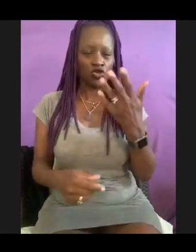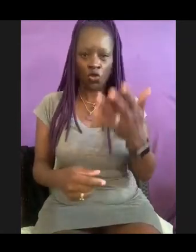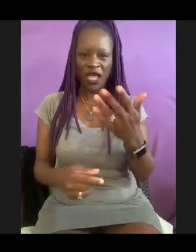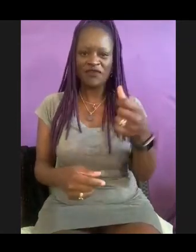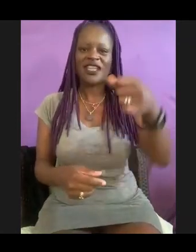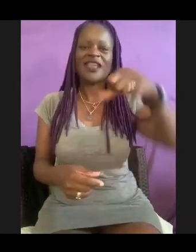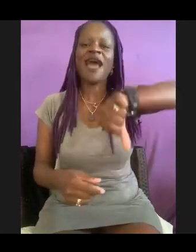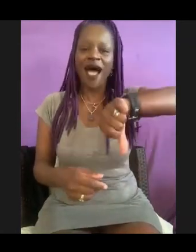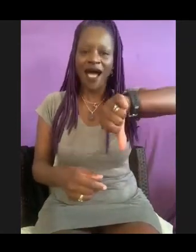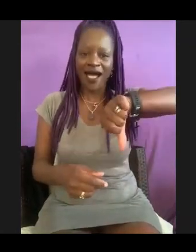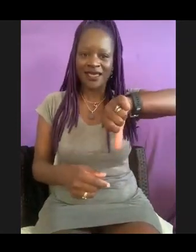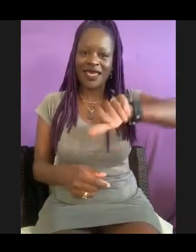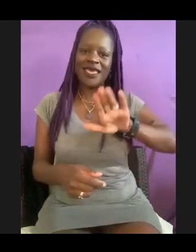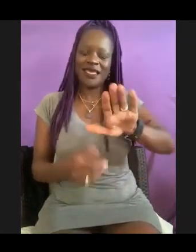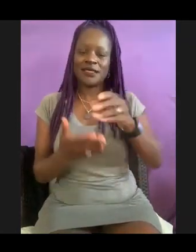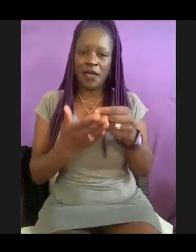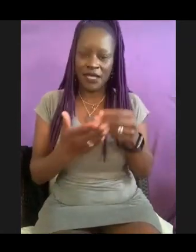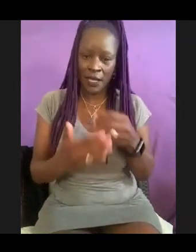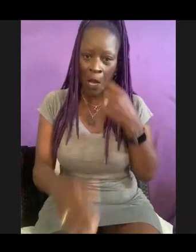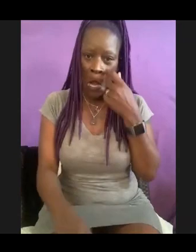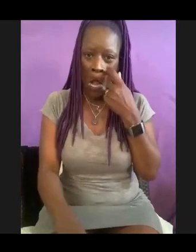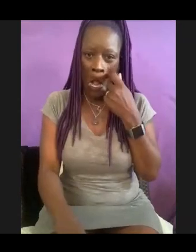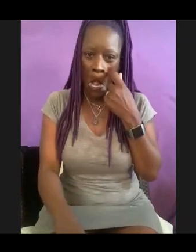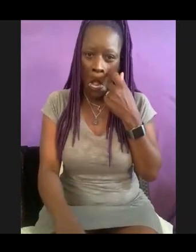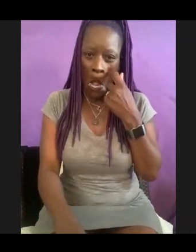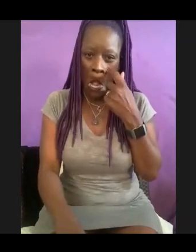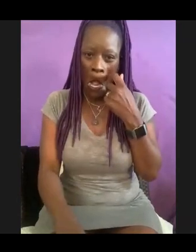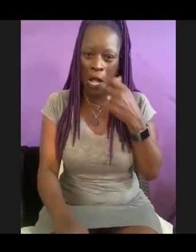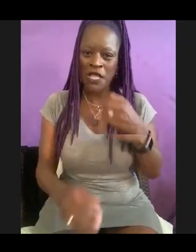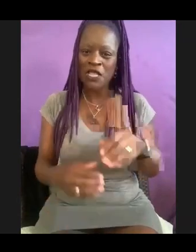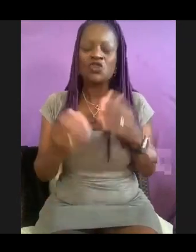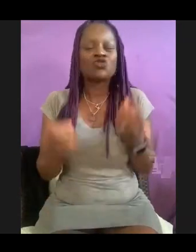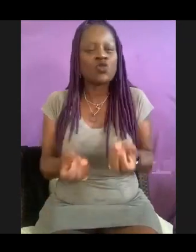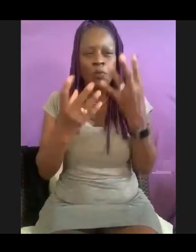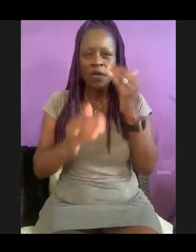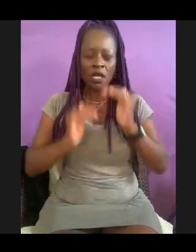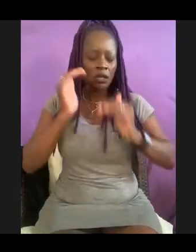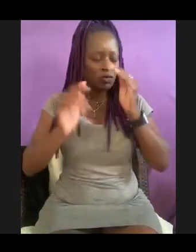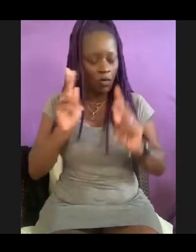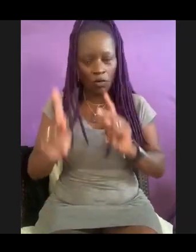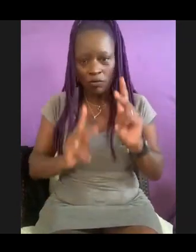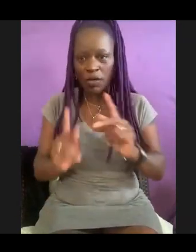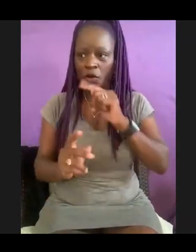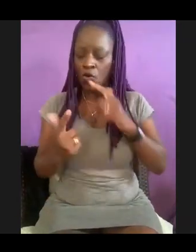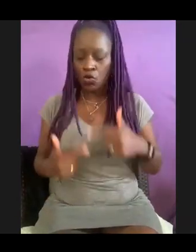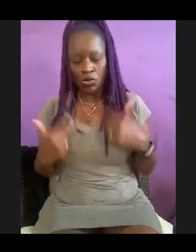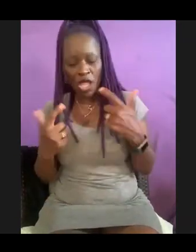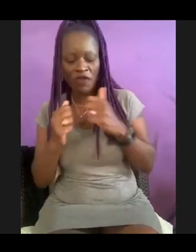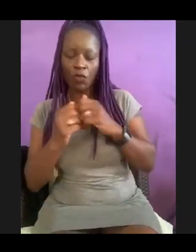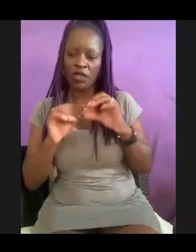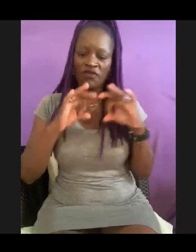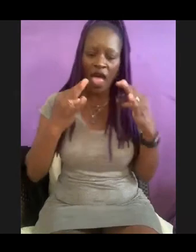I'm most haunted by the numbers of adult people who live with family